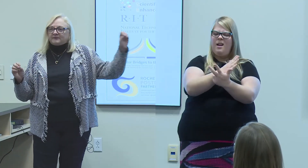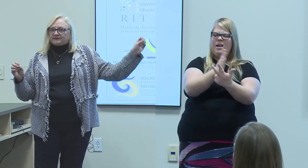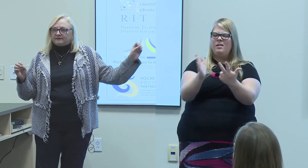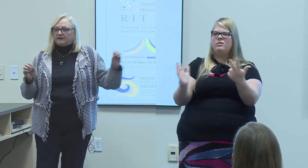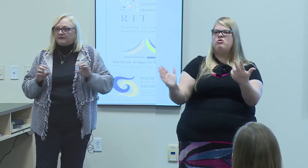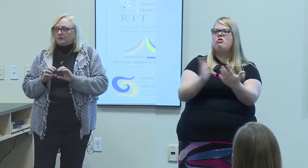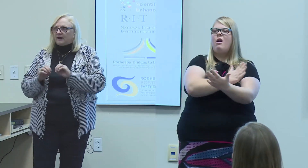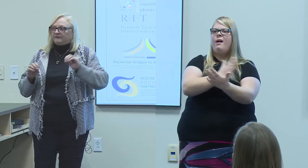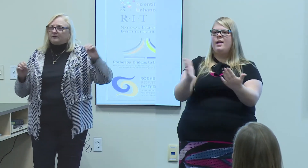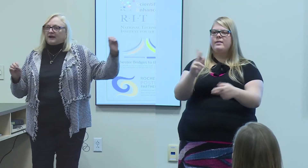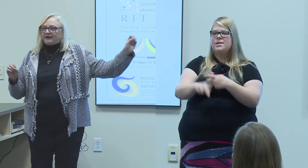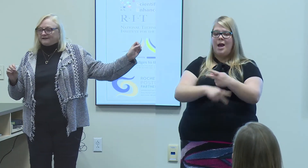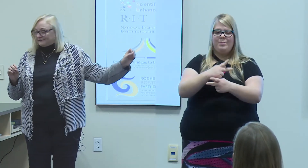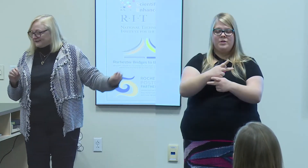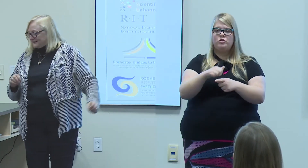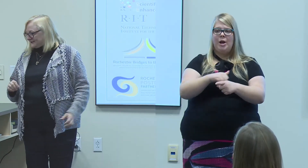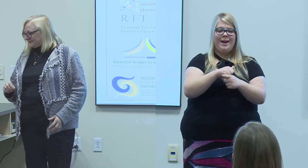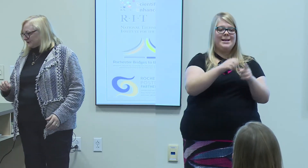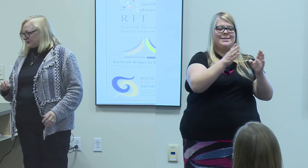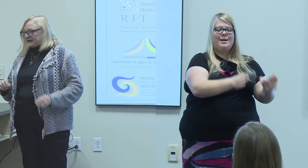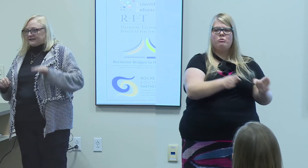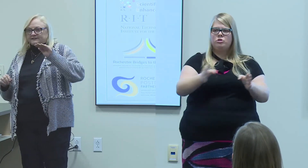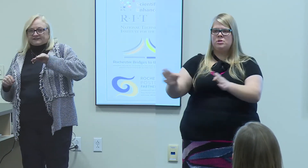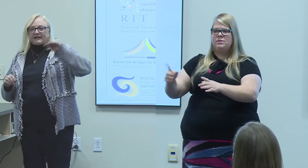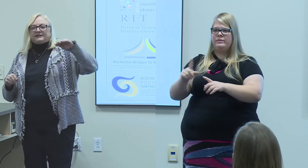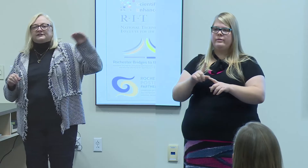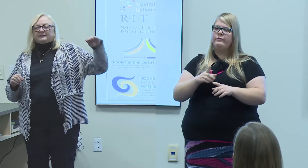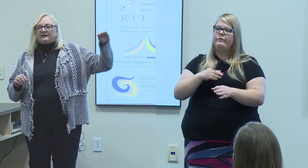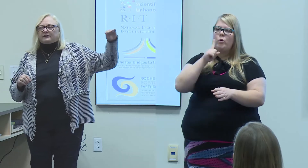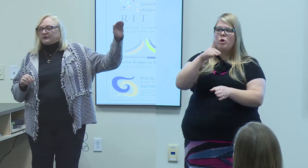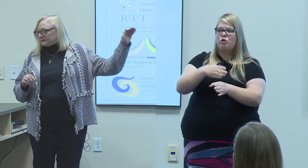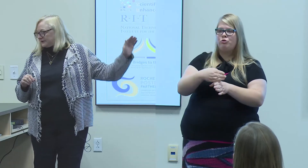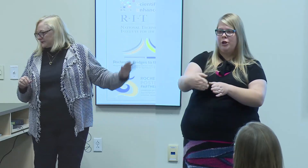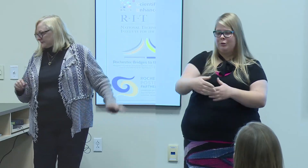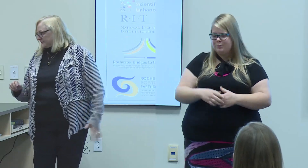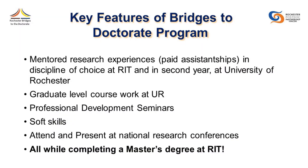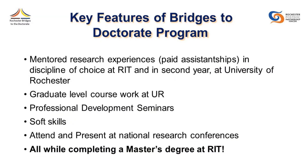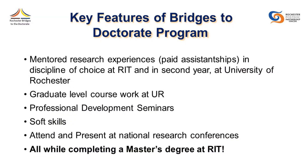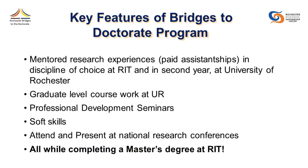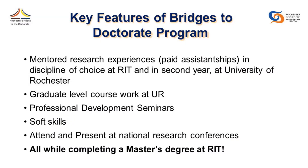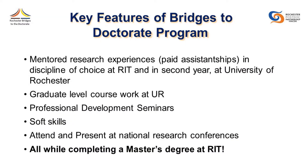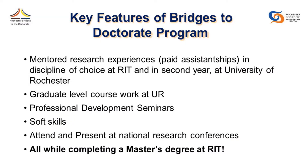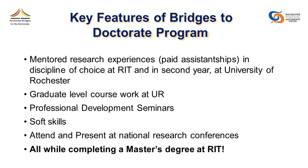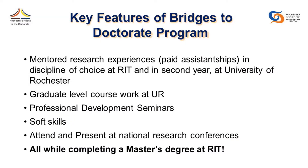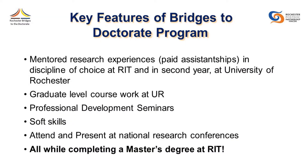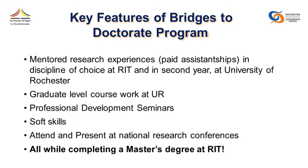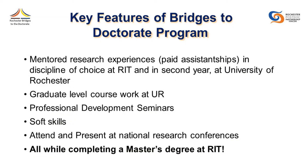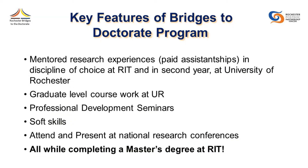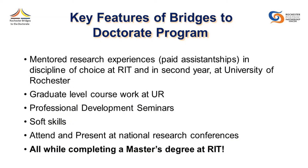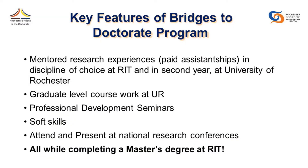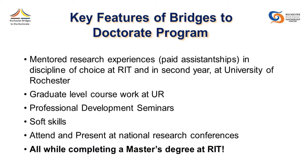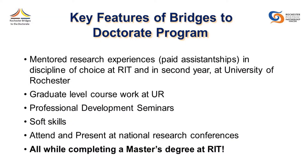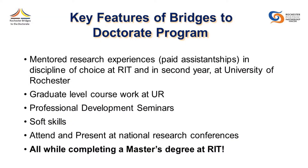training aspects of a wide variety of different training stages of a career.